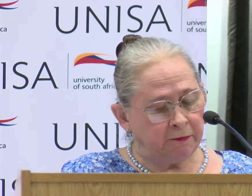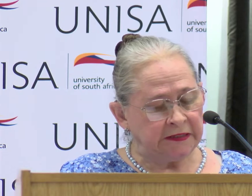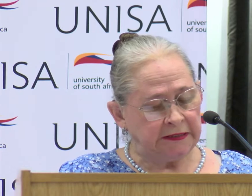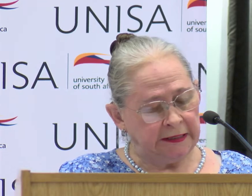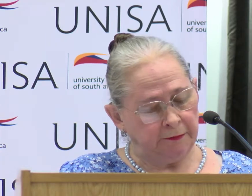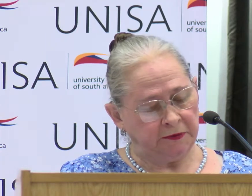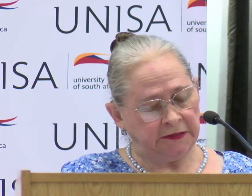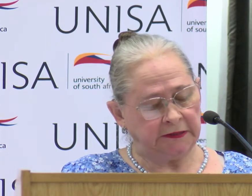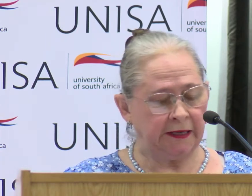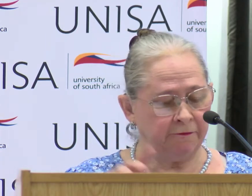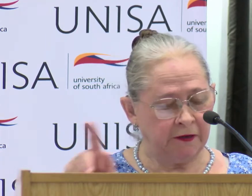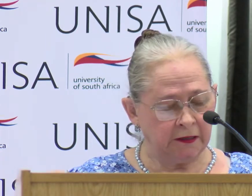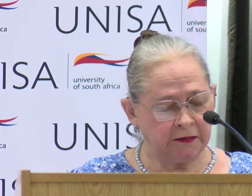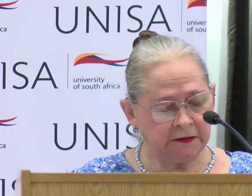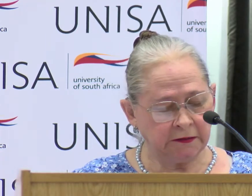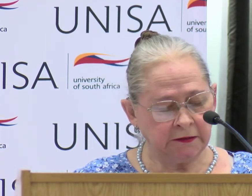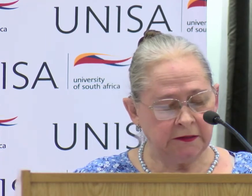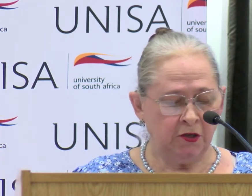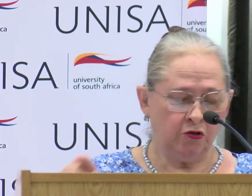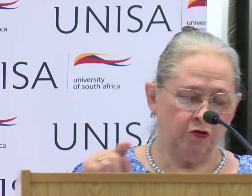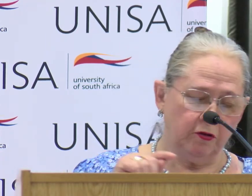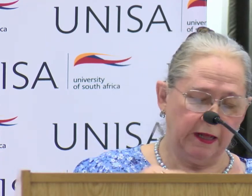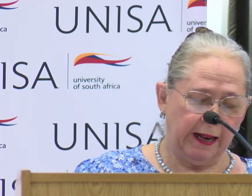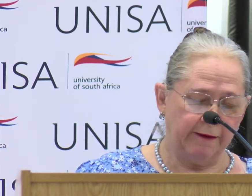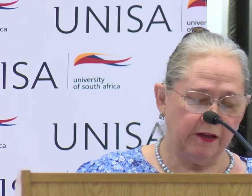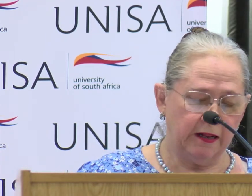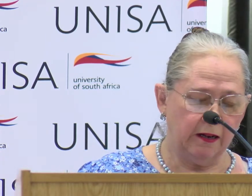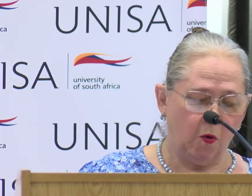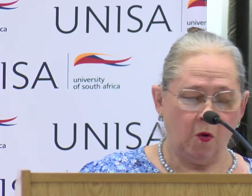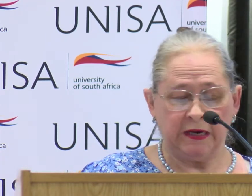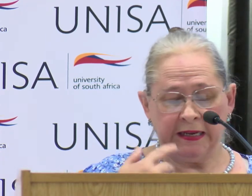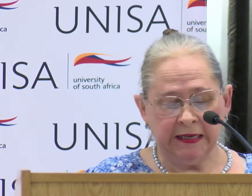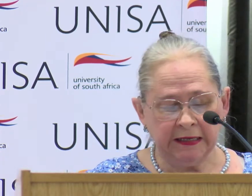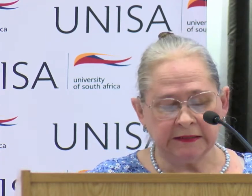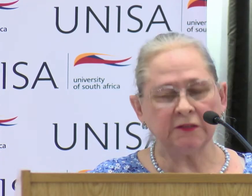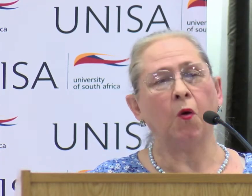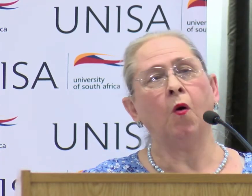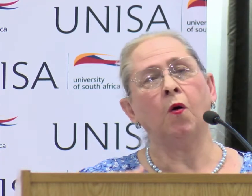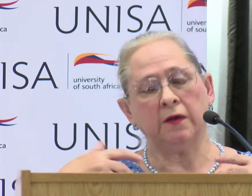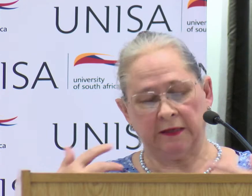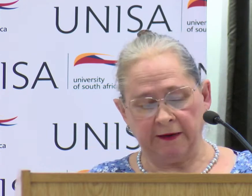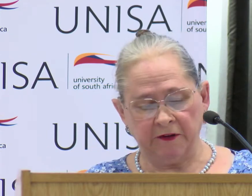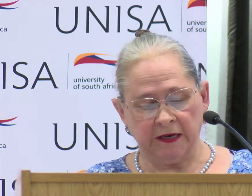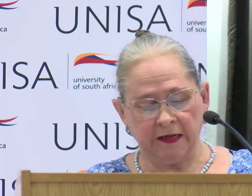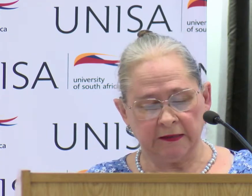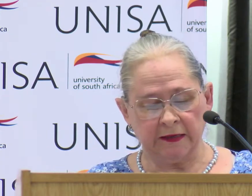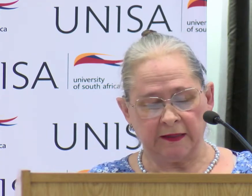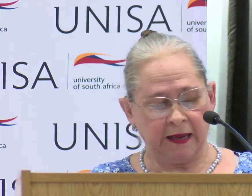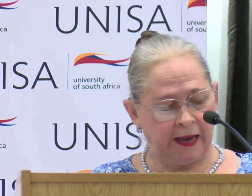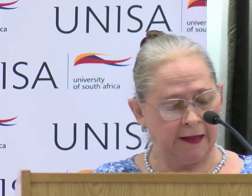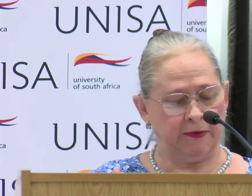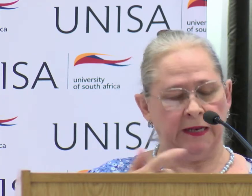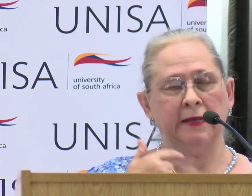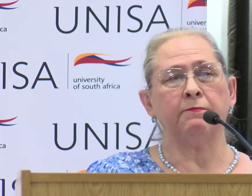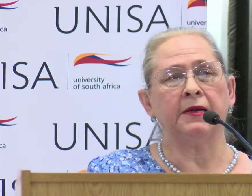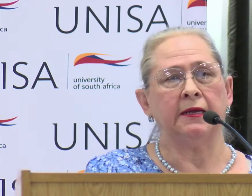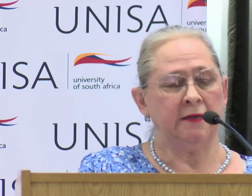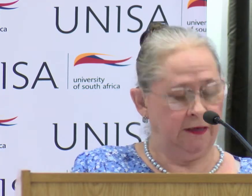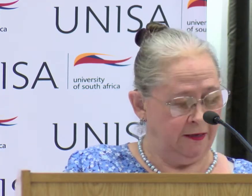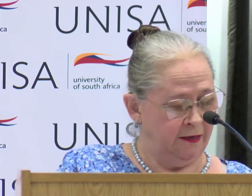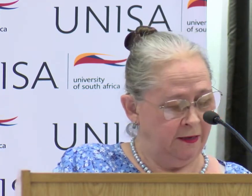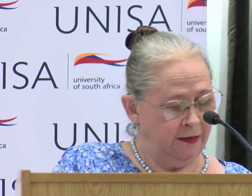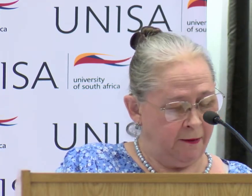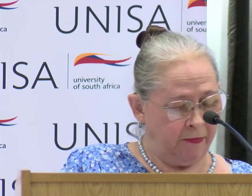Because people's lips differ to the level or ease or difficulty they can be lip